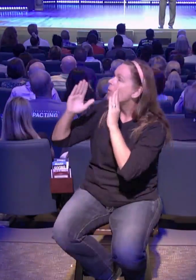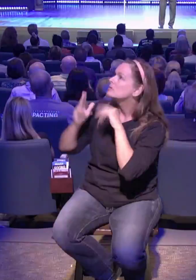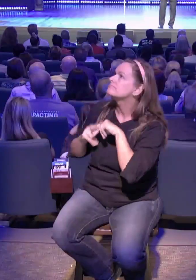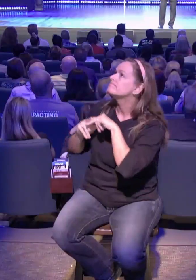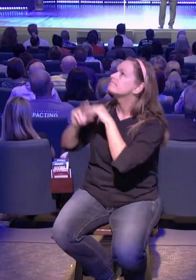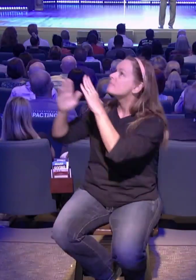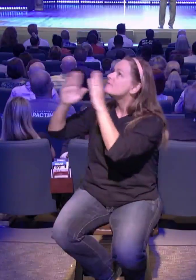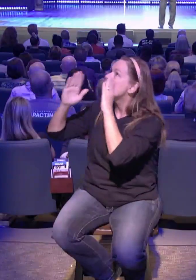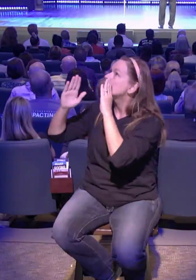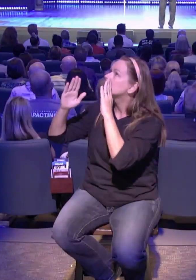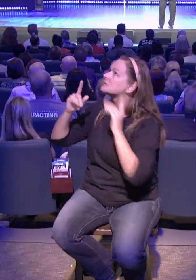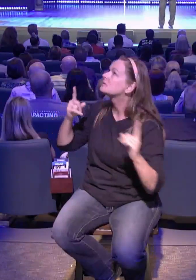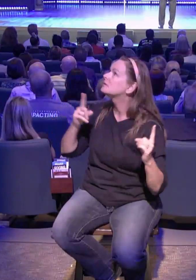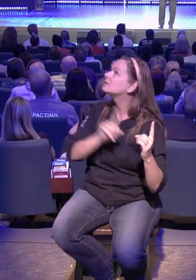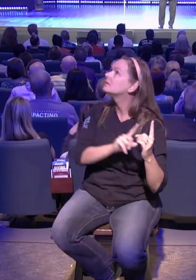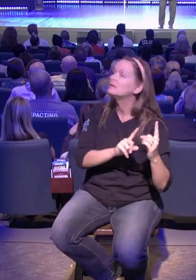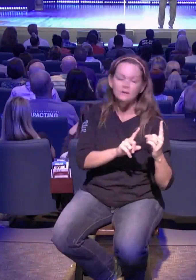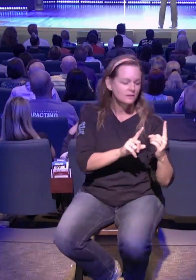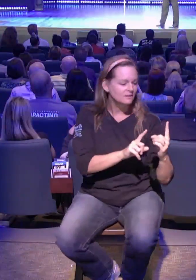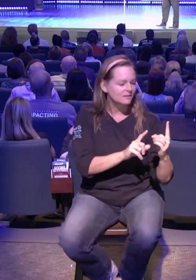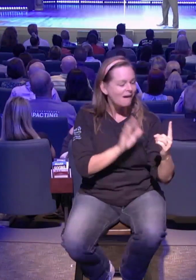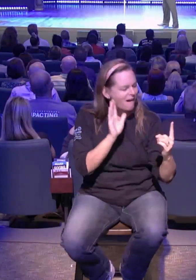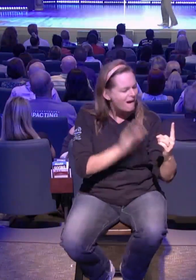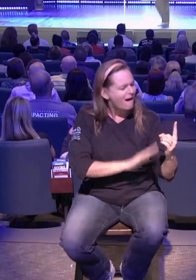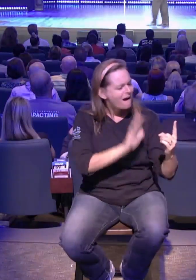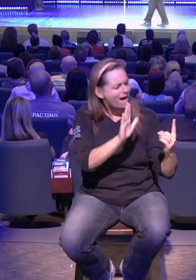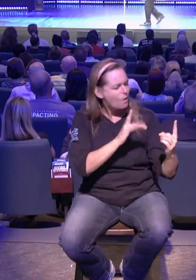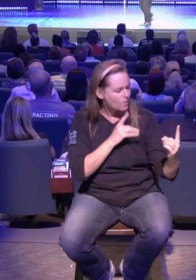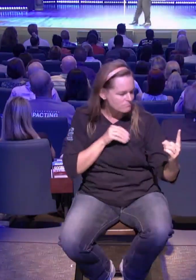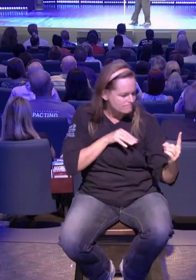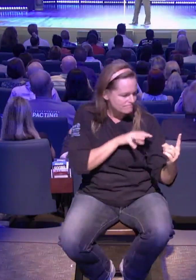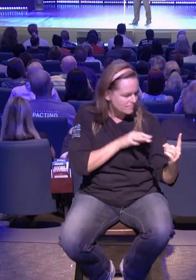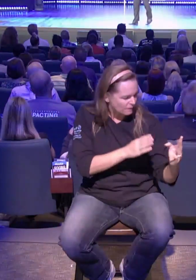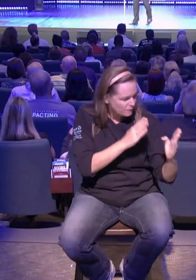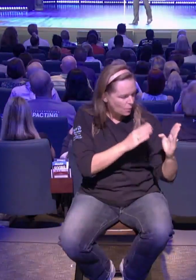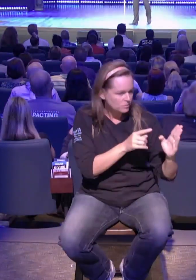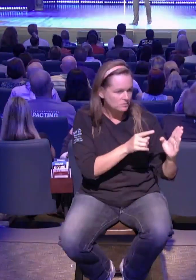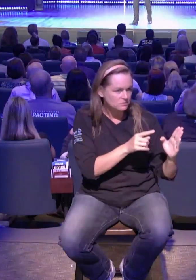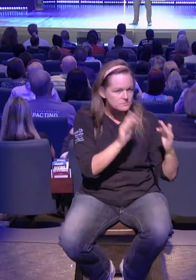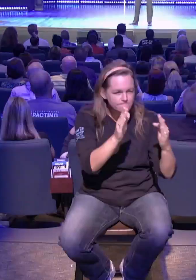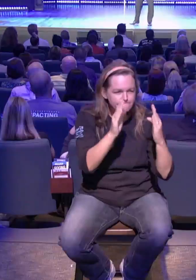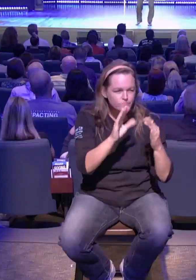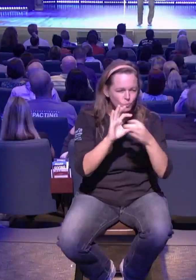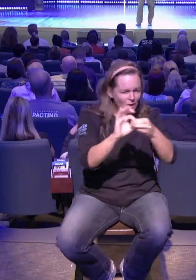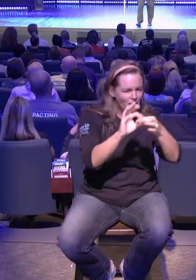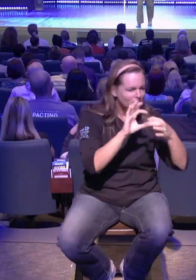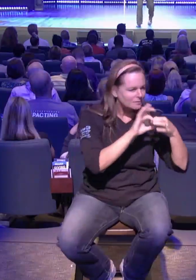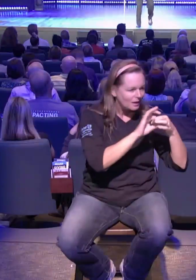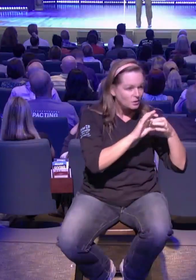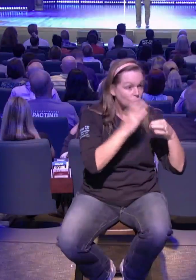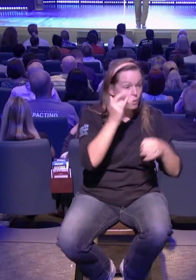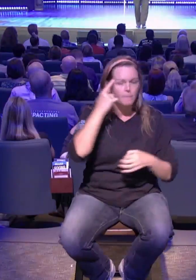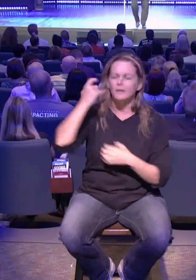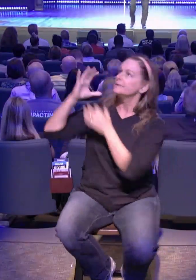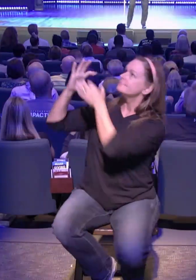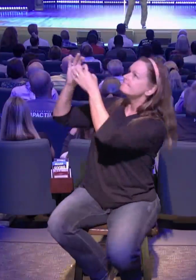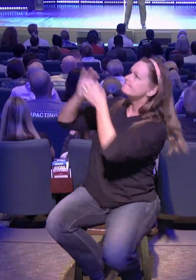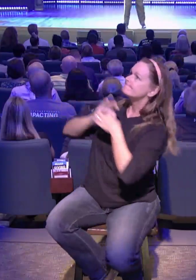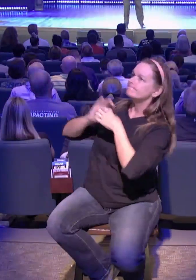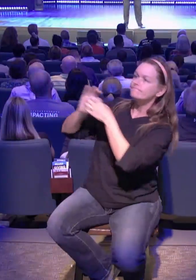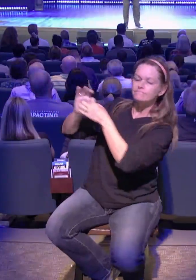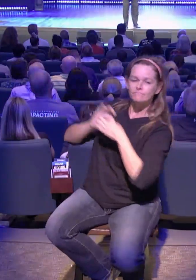And they can tell when the compassion is there. You know, another thing I love about this story is that you have to go on and read in chapter